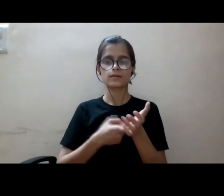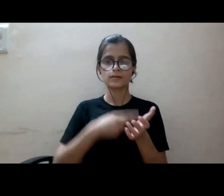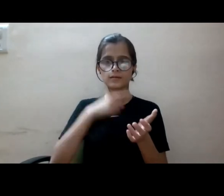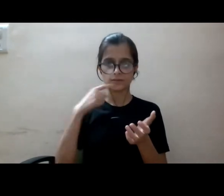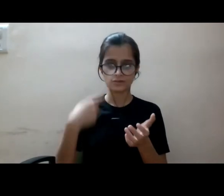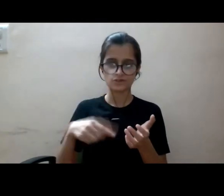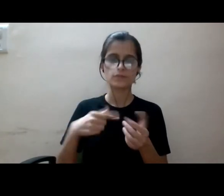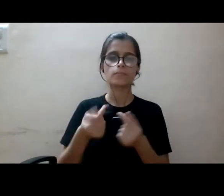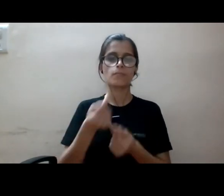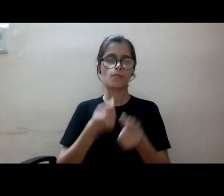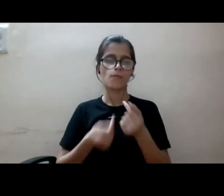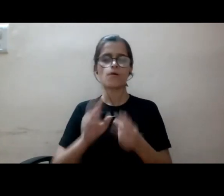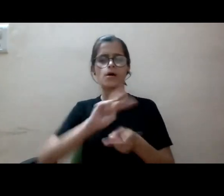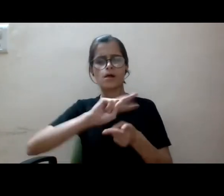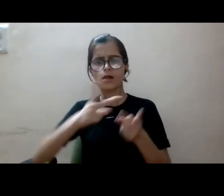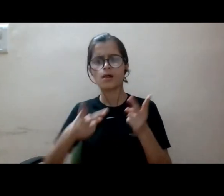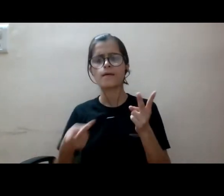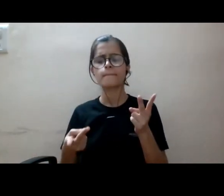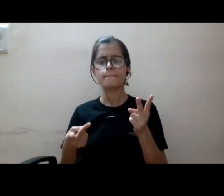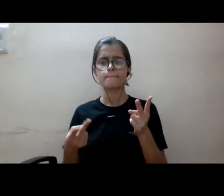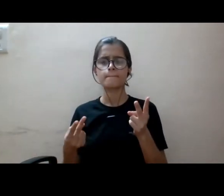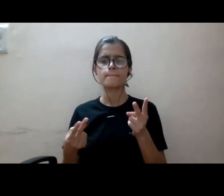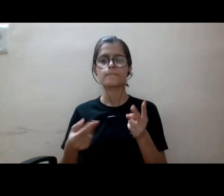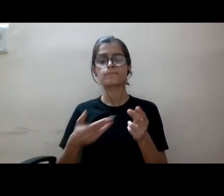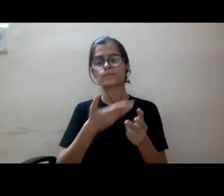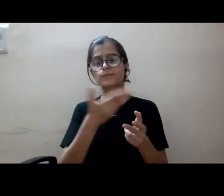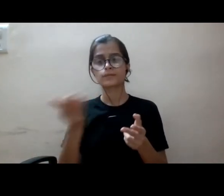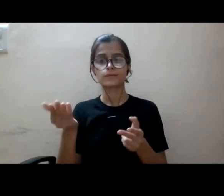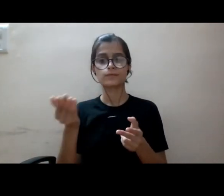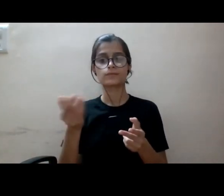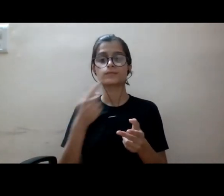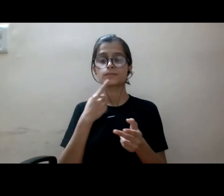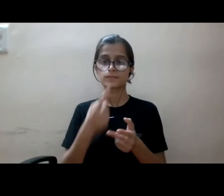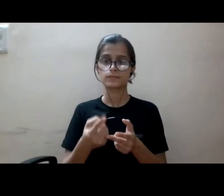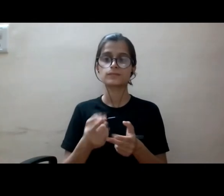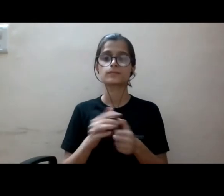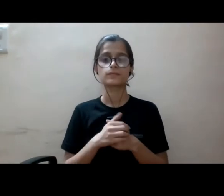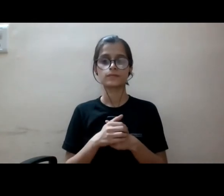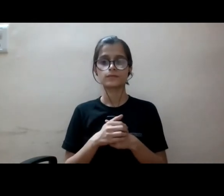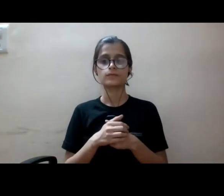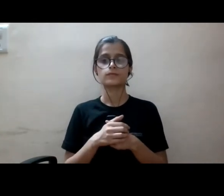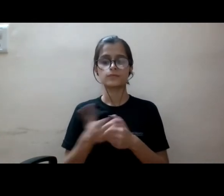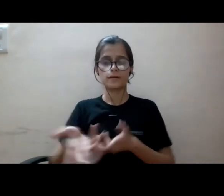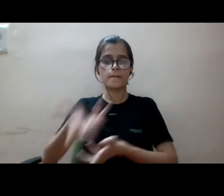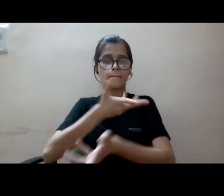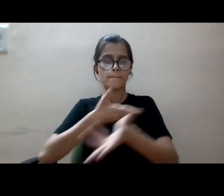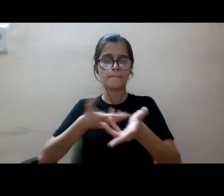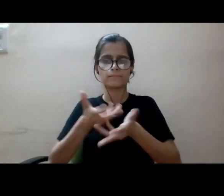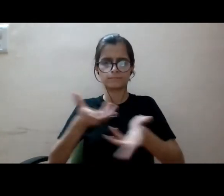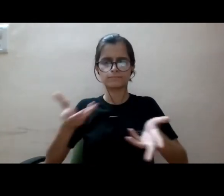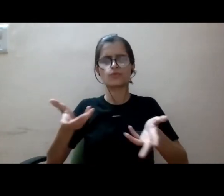it. One may say that all of Pablo Neruda's career was a matter of cultural diplomacy.